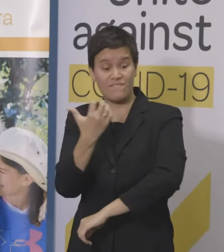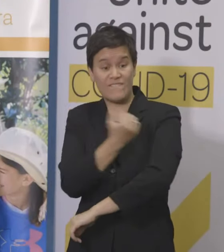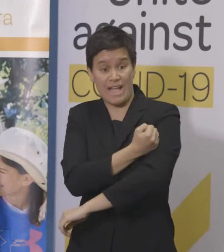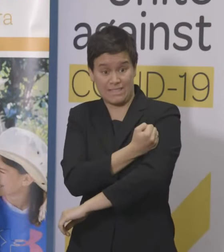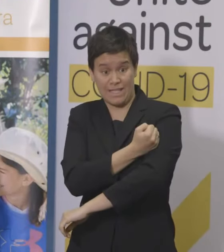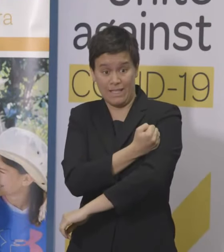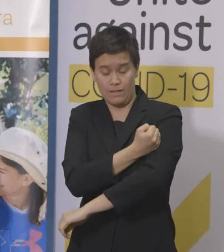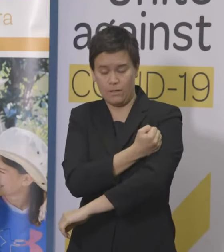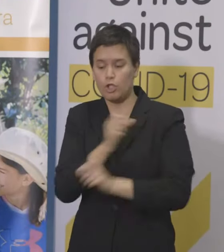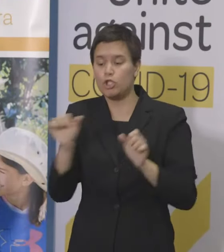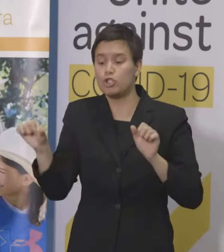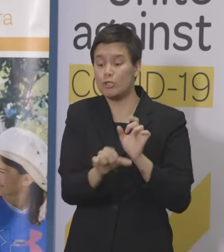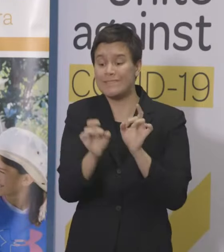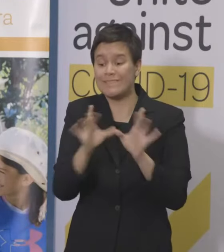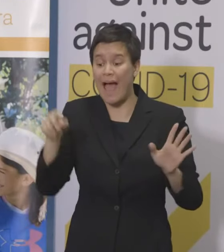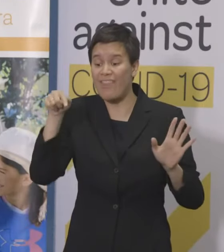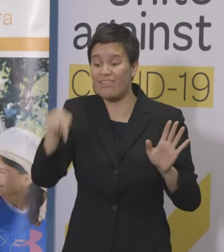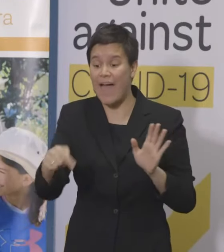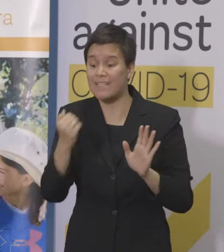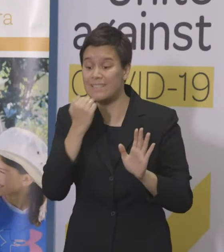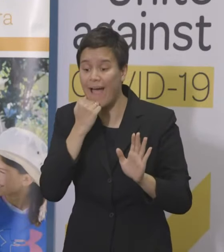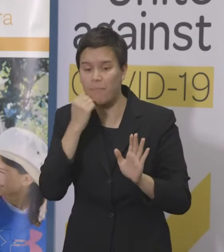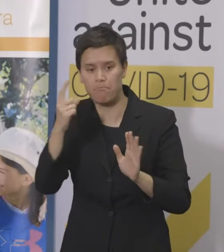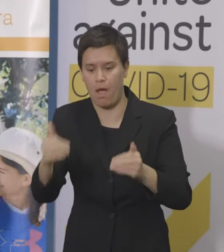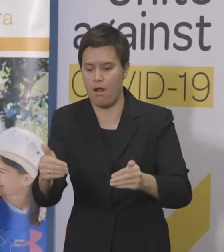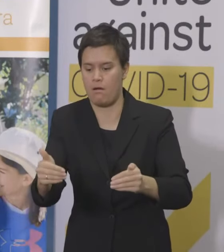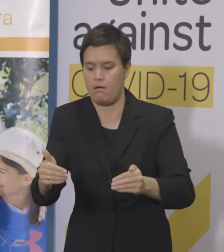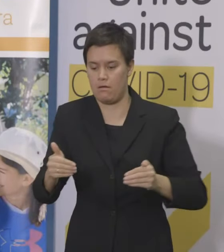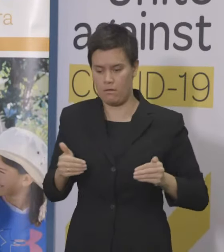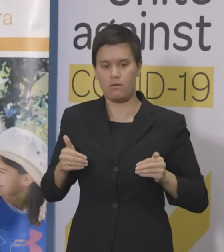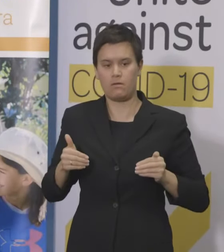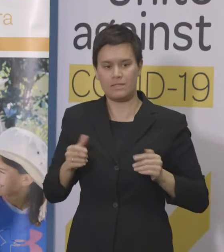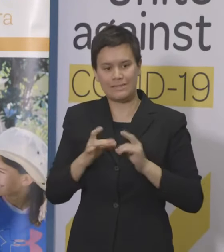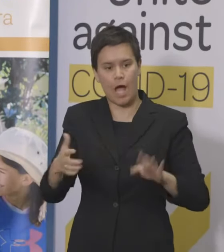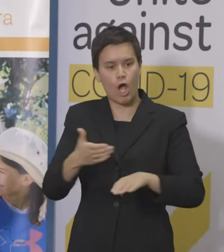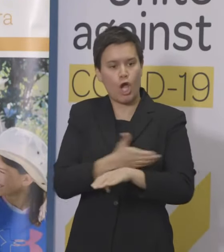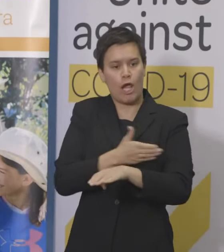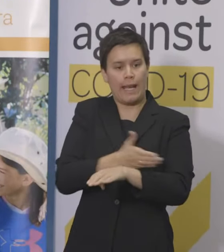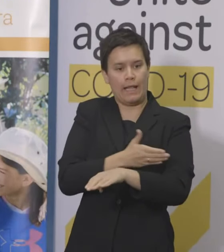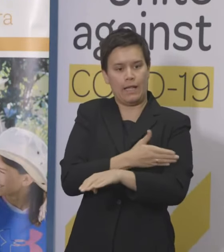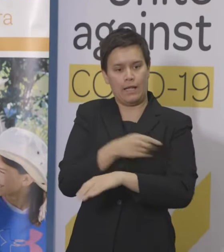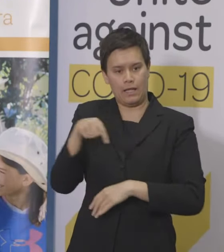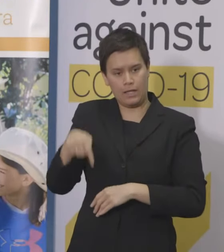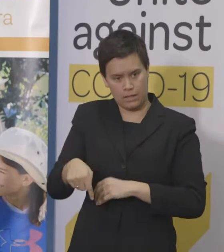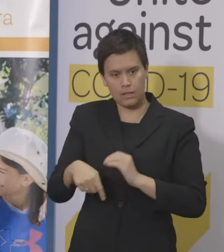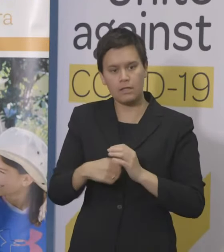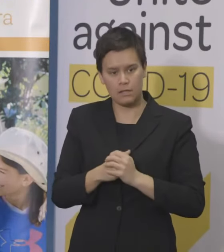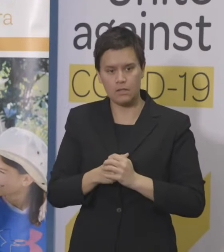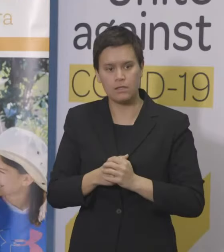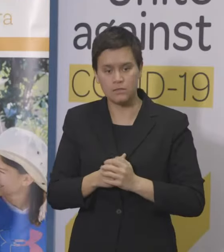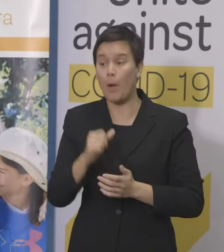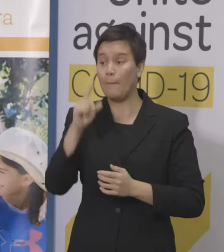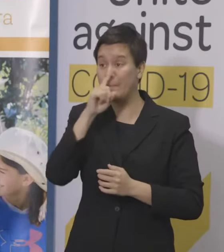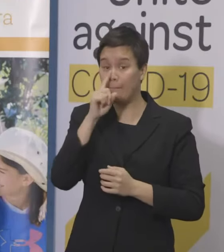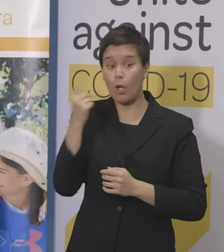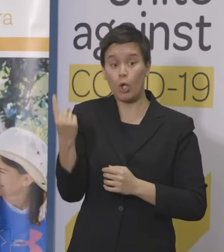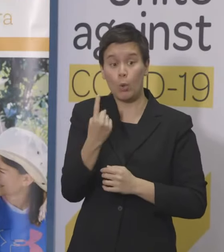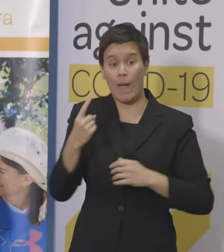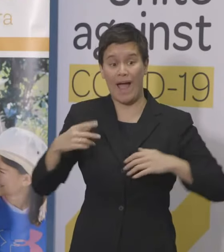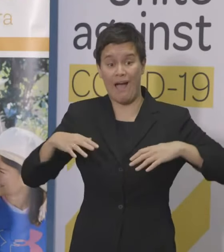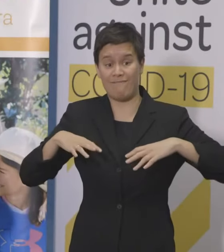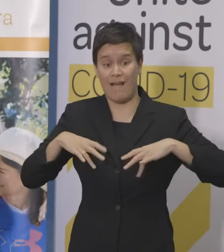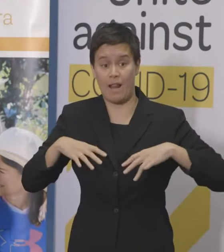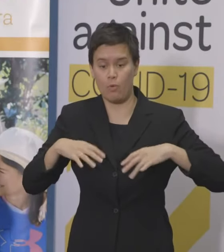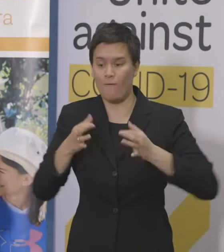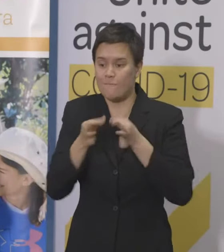vaccination season, and we started by confining the vaccination just to people who were able to be publicly vaccinated, the higher risk